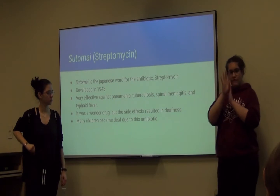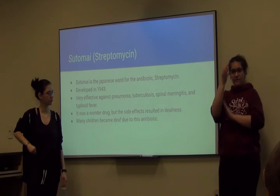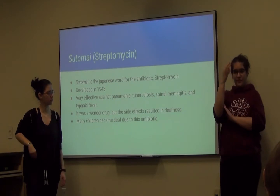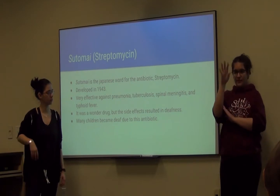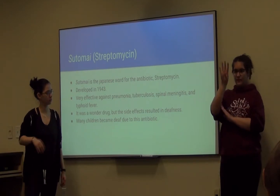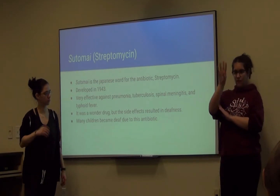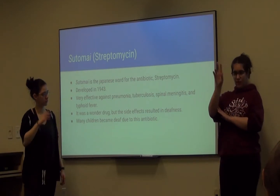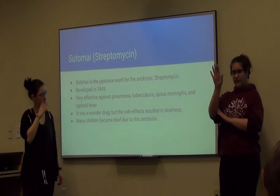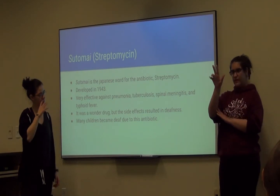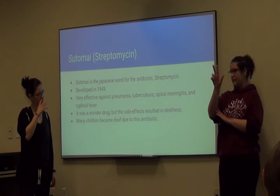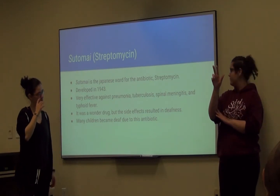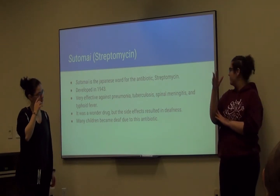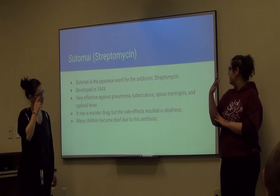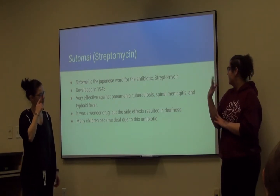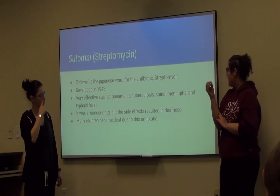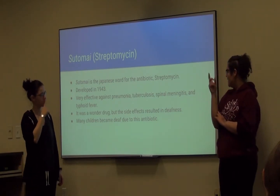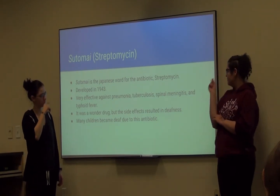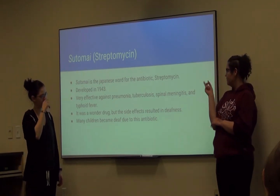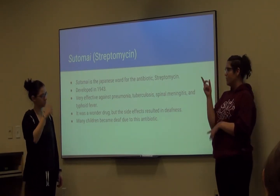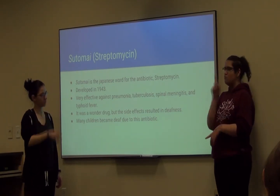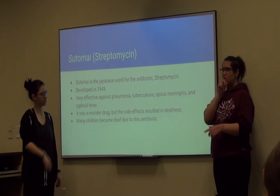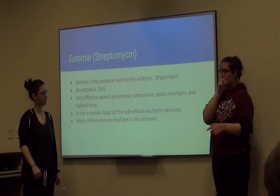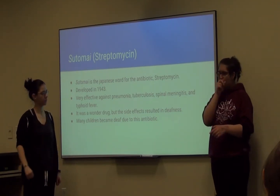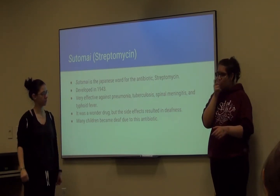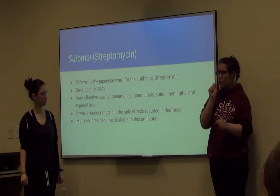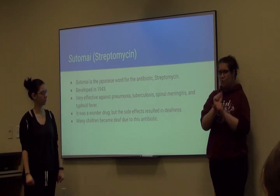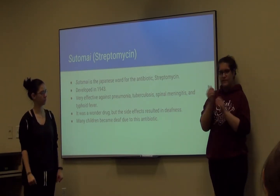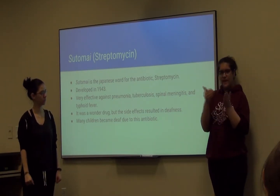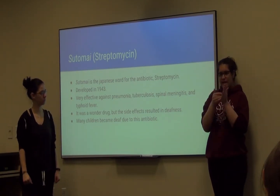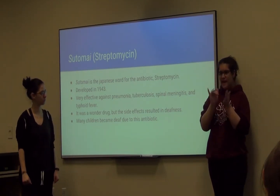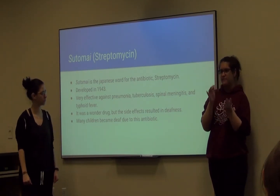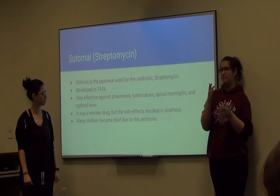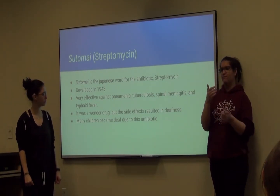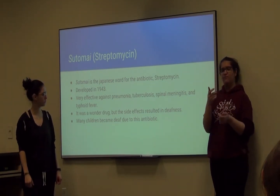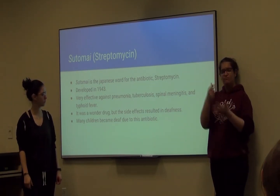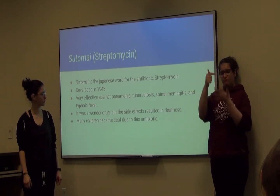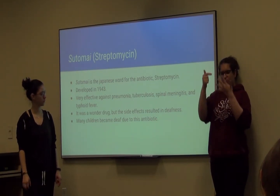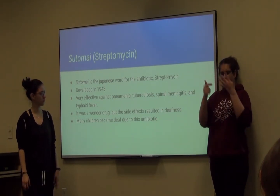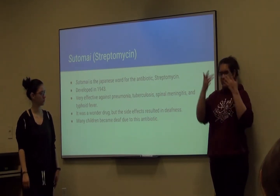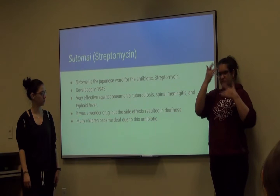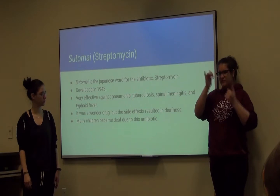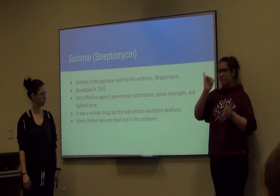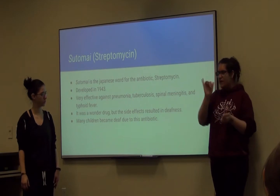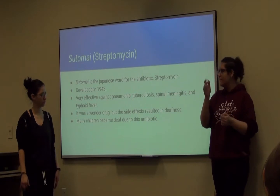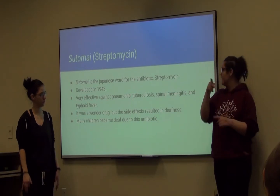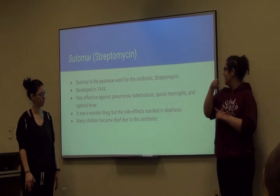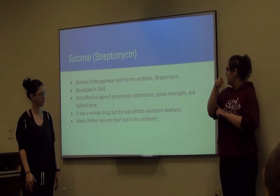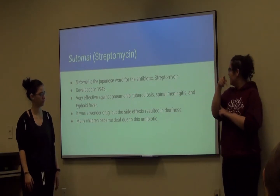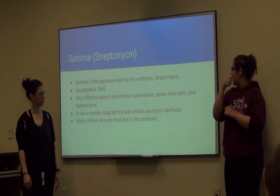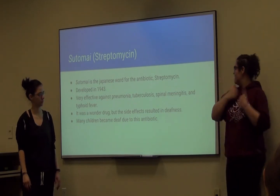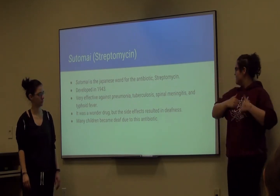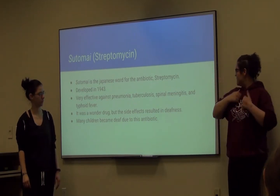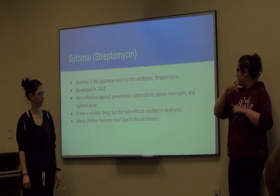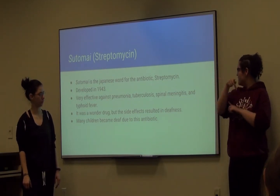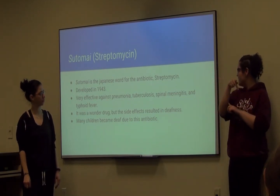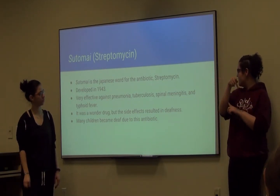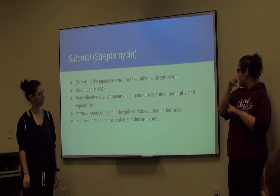It was developed in 1943. It was very effective against several different diseases,